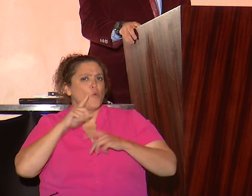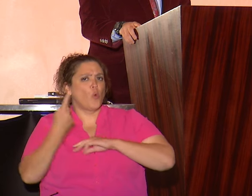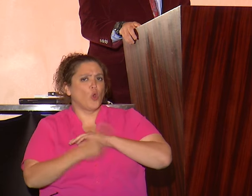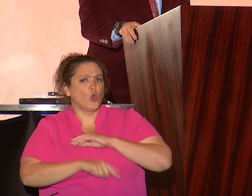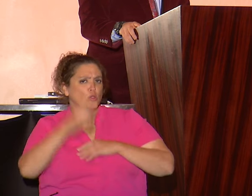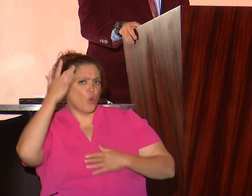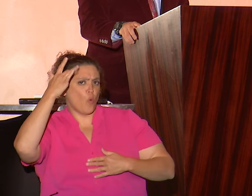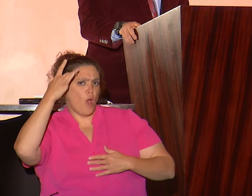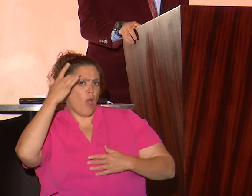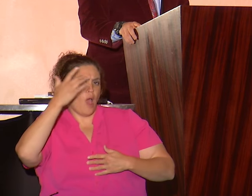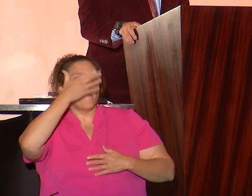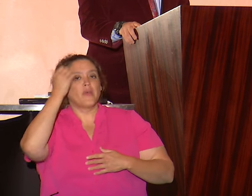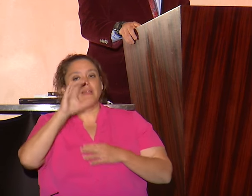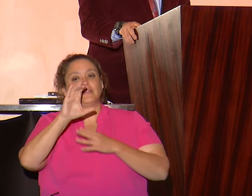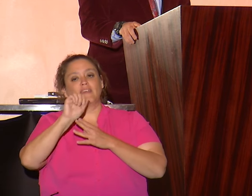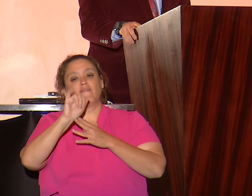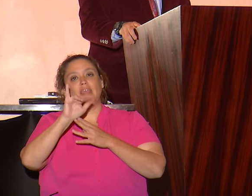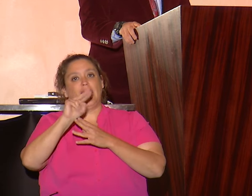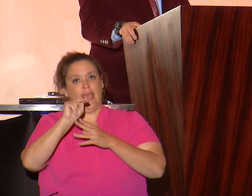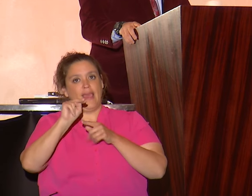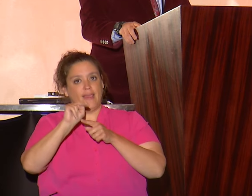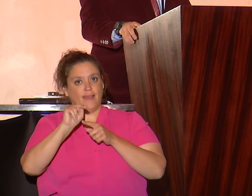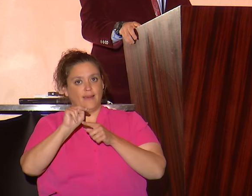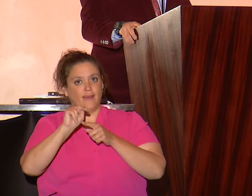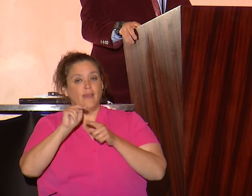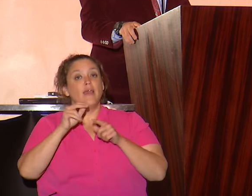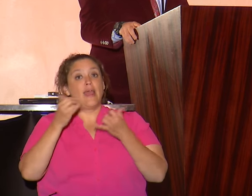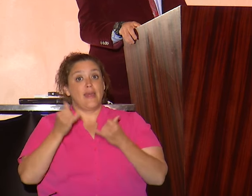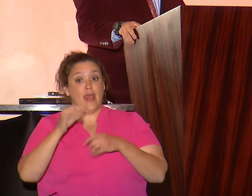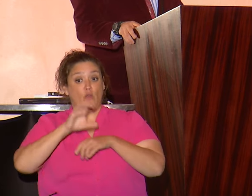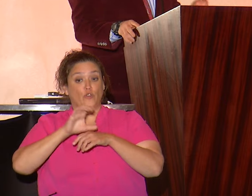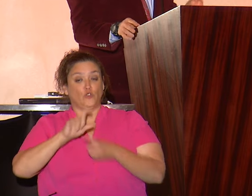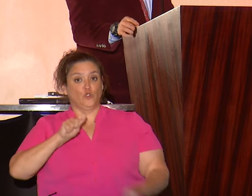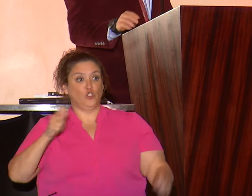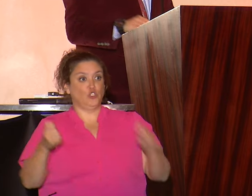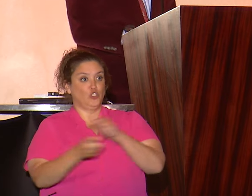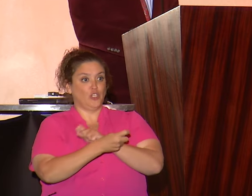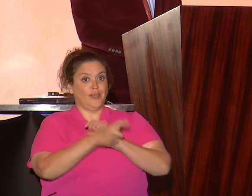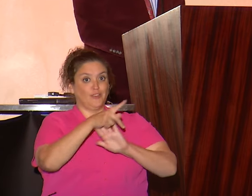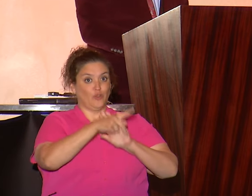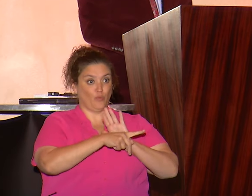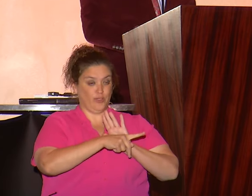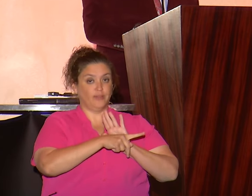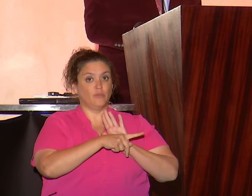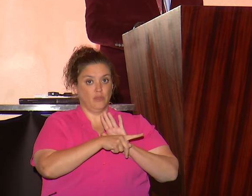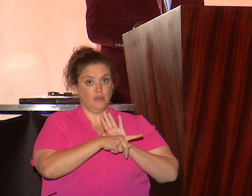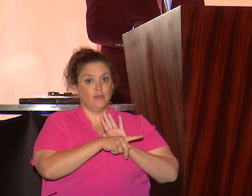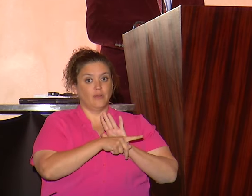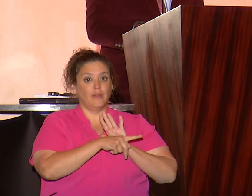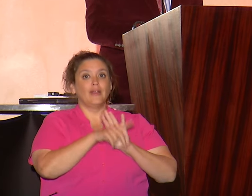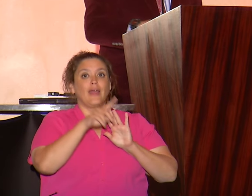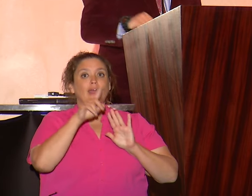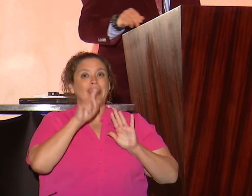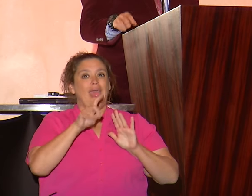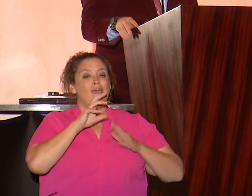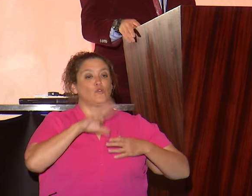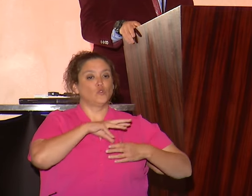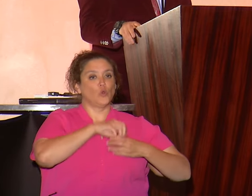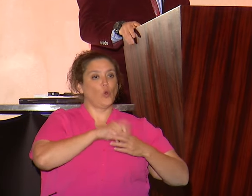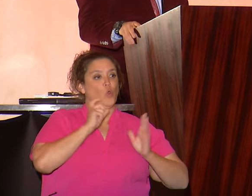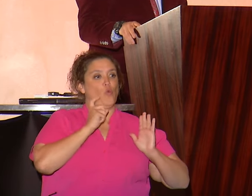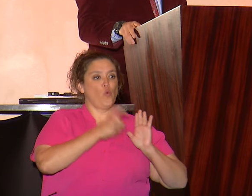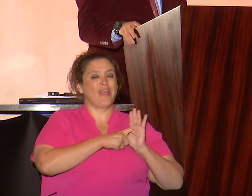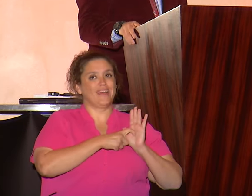is a new position of the church, and it must entail the church's recognition that